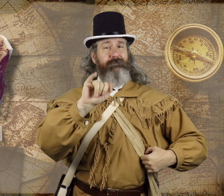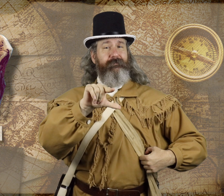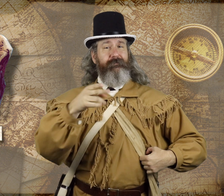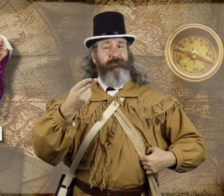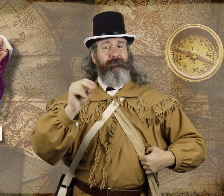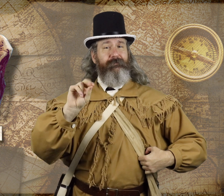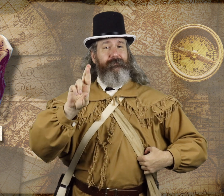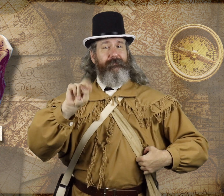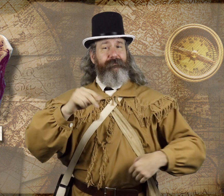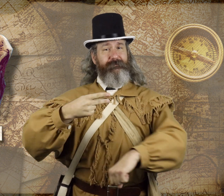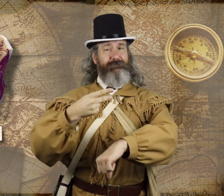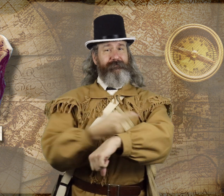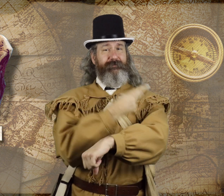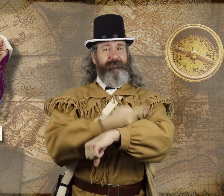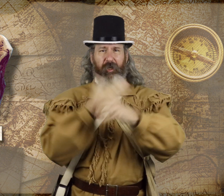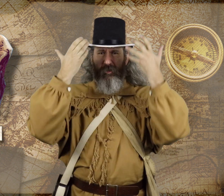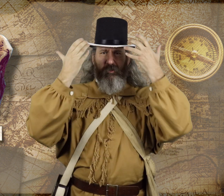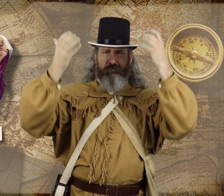bighorn sheep,